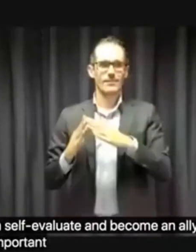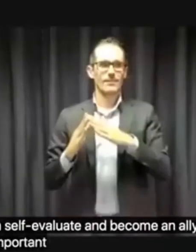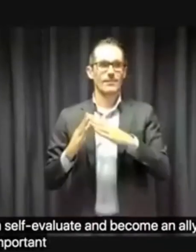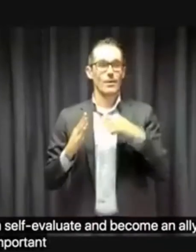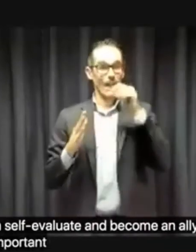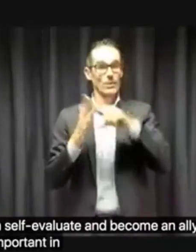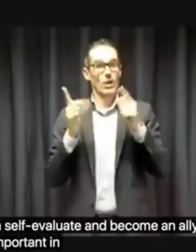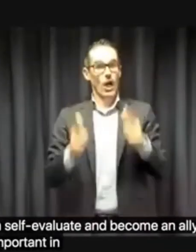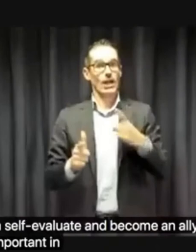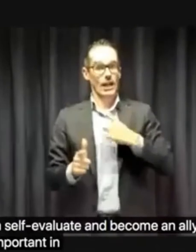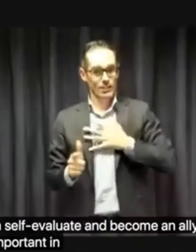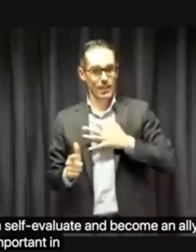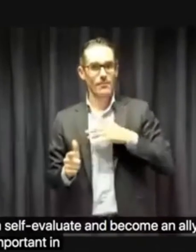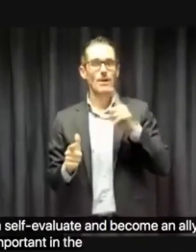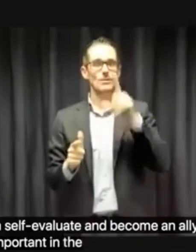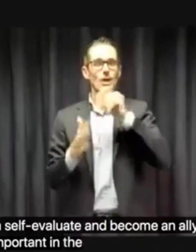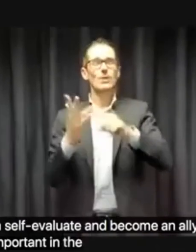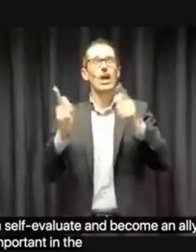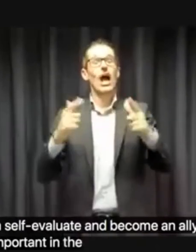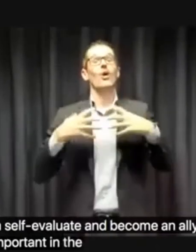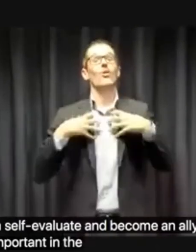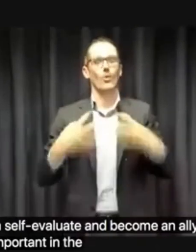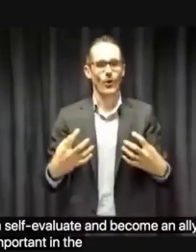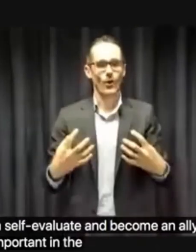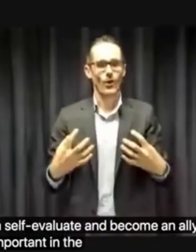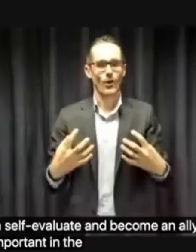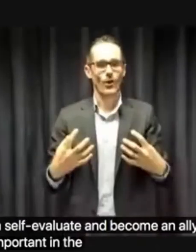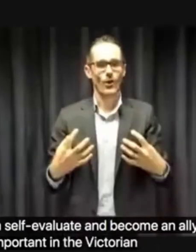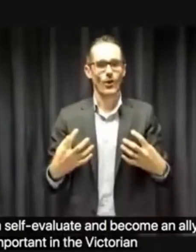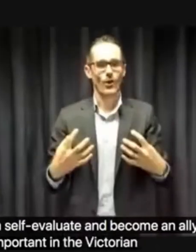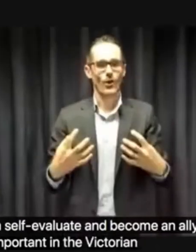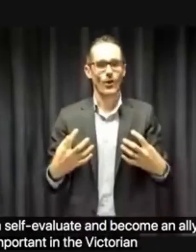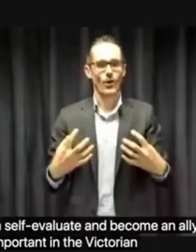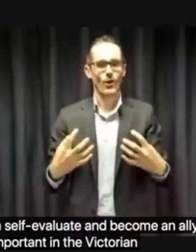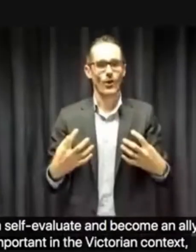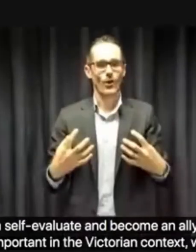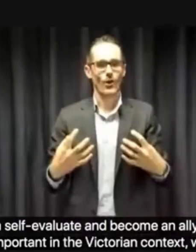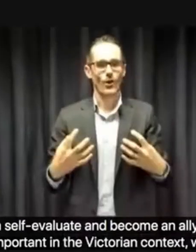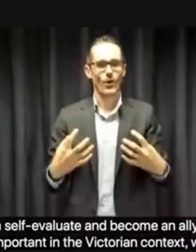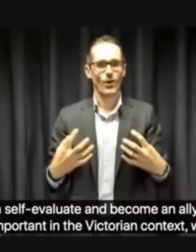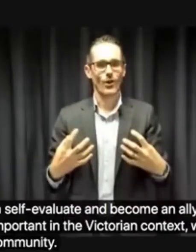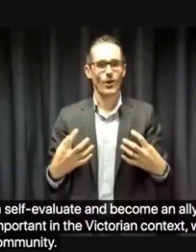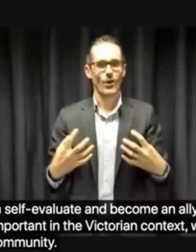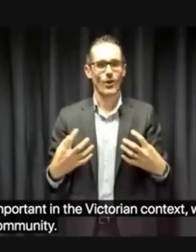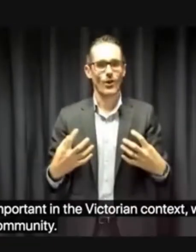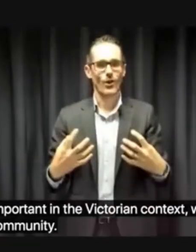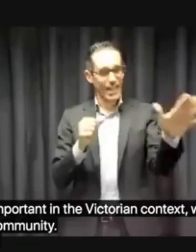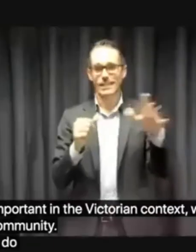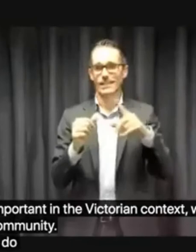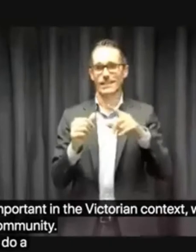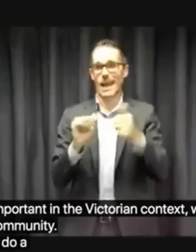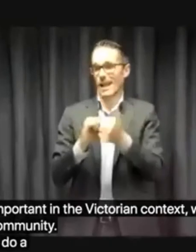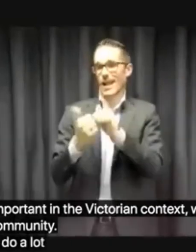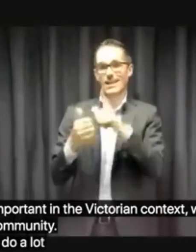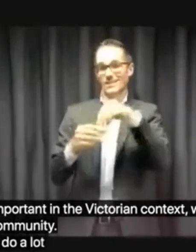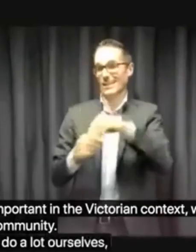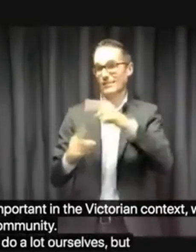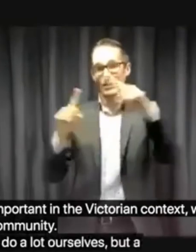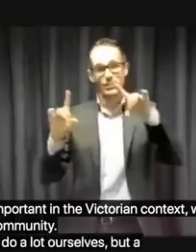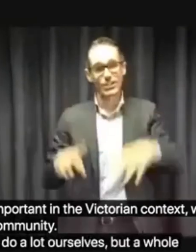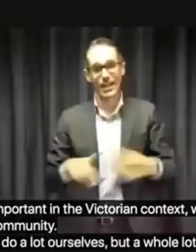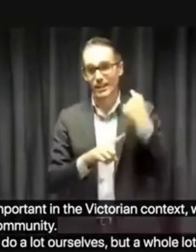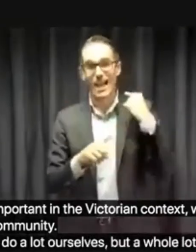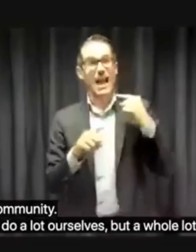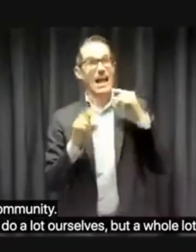small community, we can do a lot ourselves, but also can do a whole lot more with our allies. And I've worked with some of the greatest